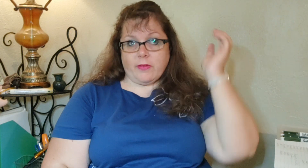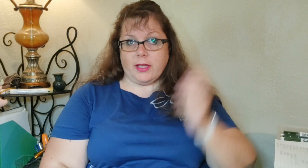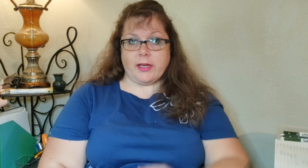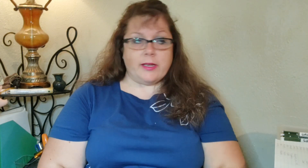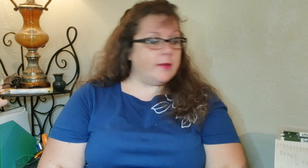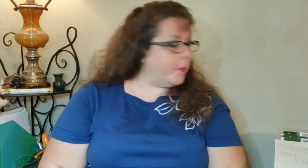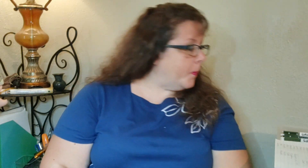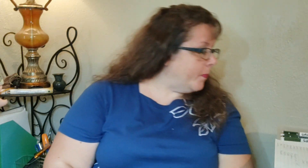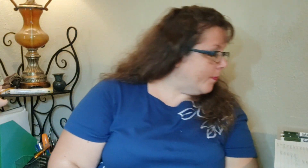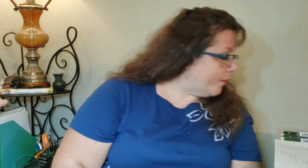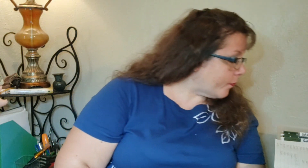a lion.